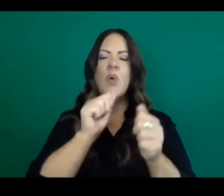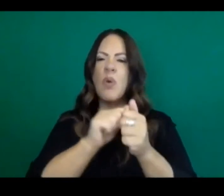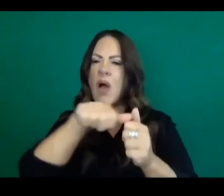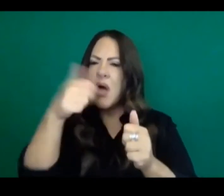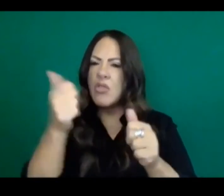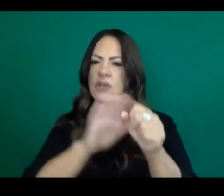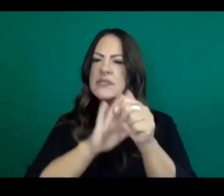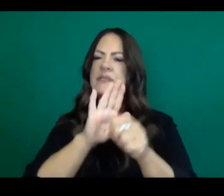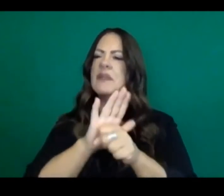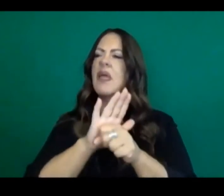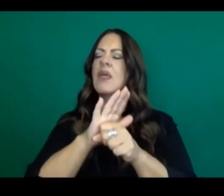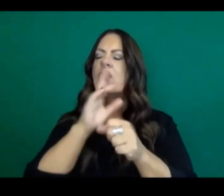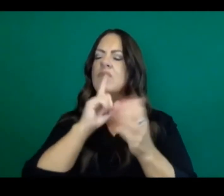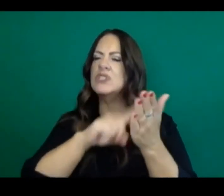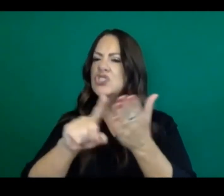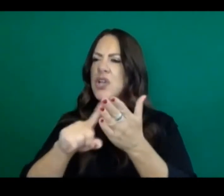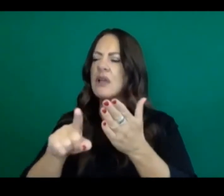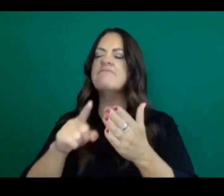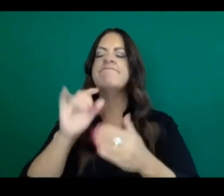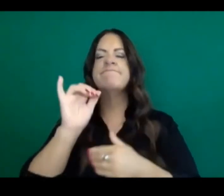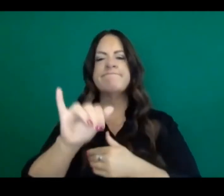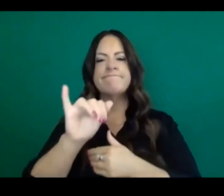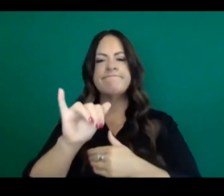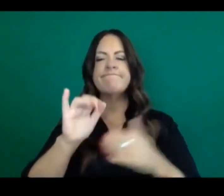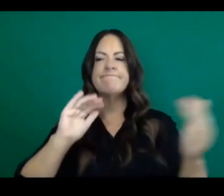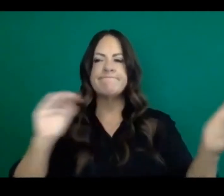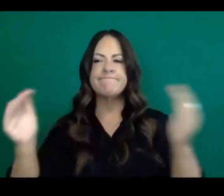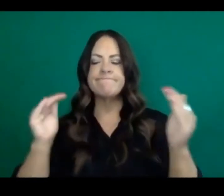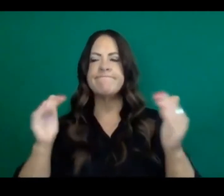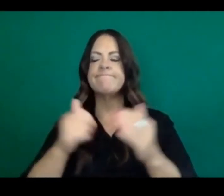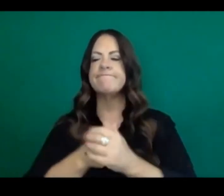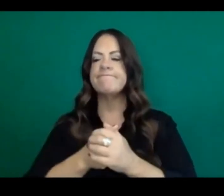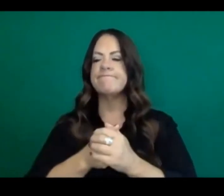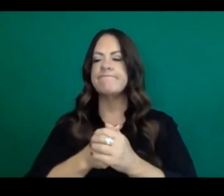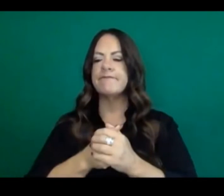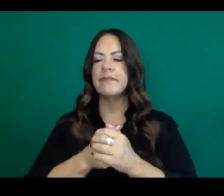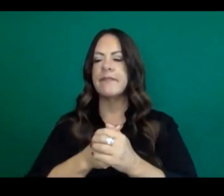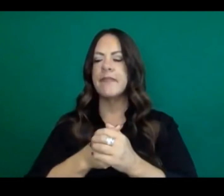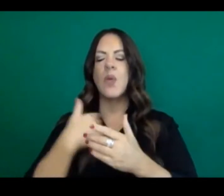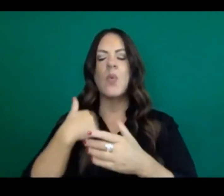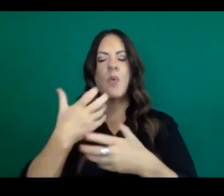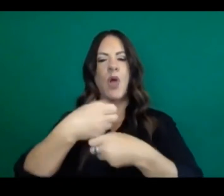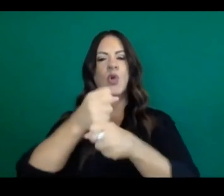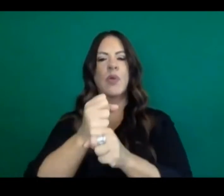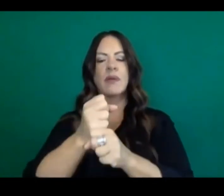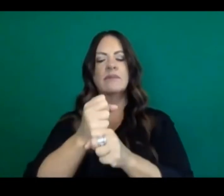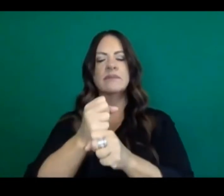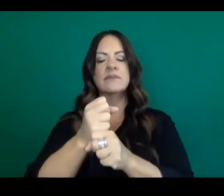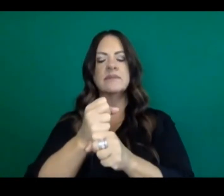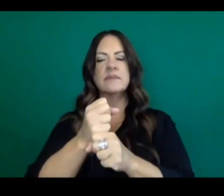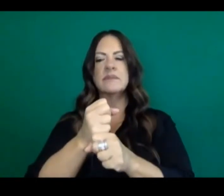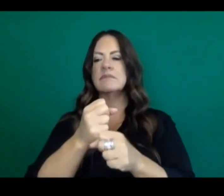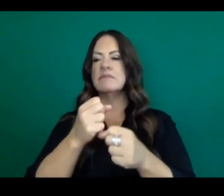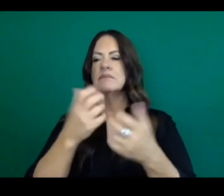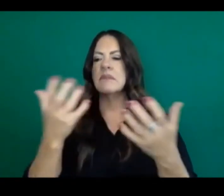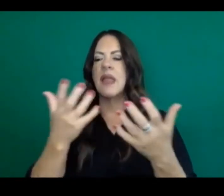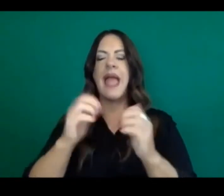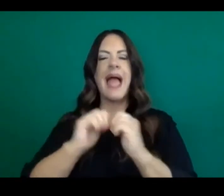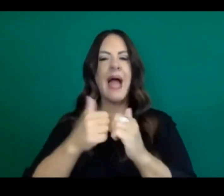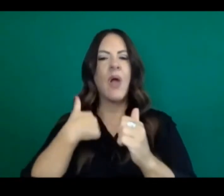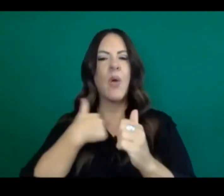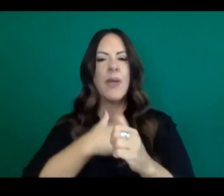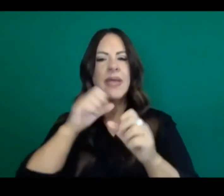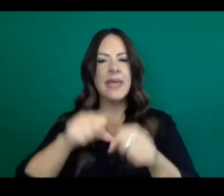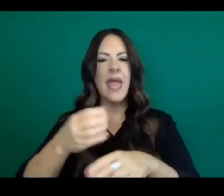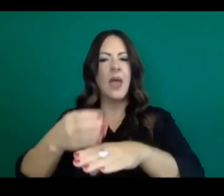well. And we wanted to create a setting where that we allowed improvement within